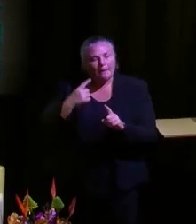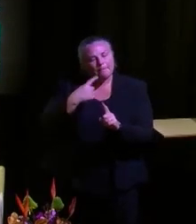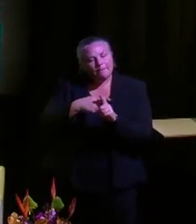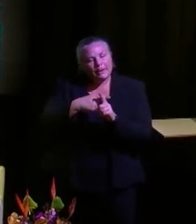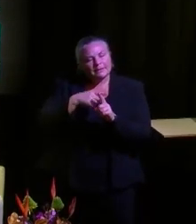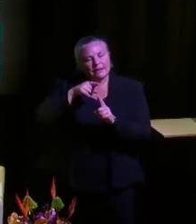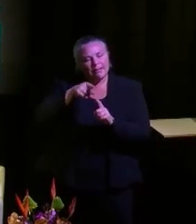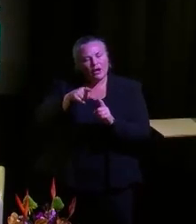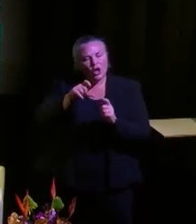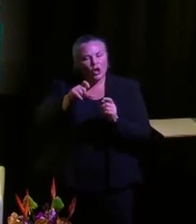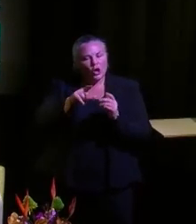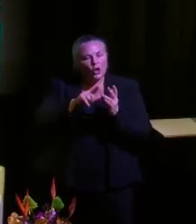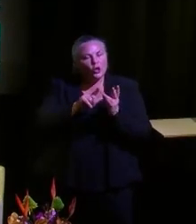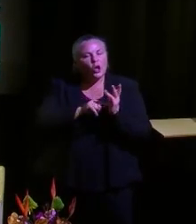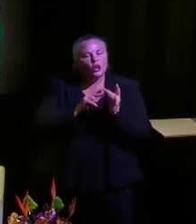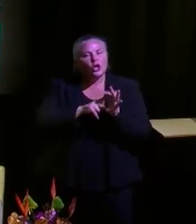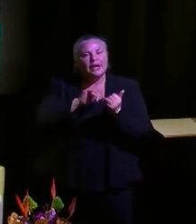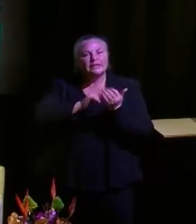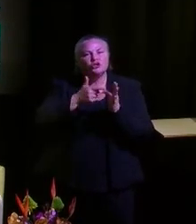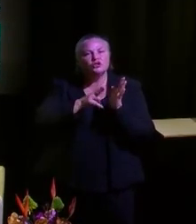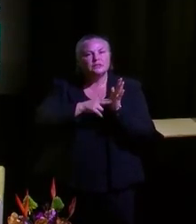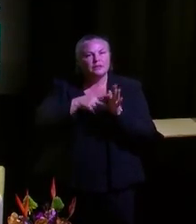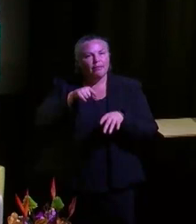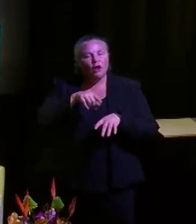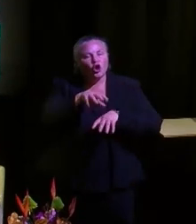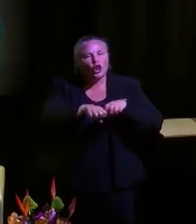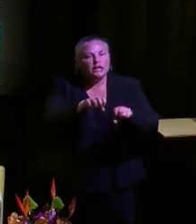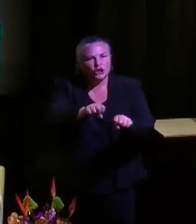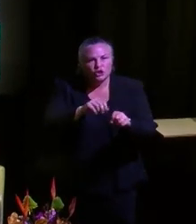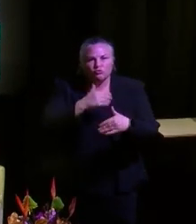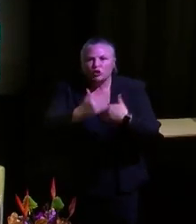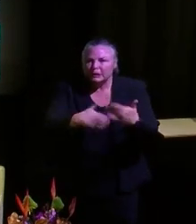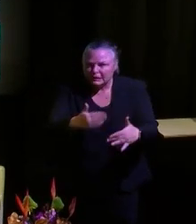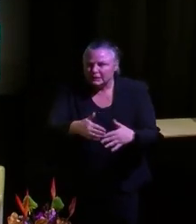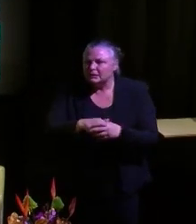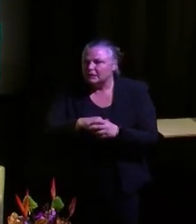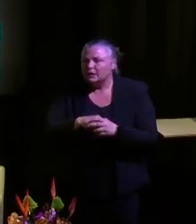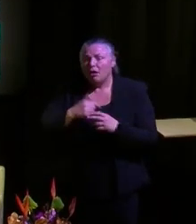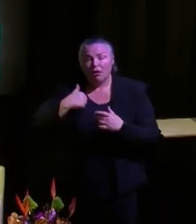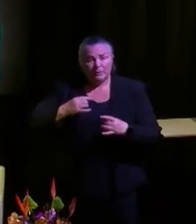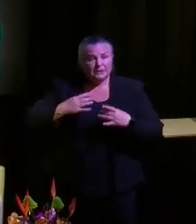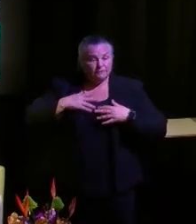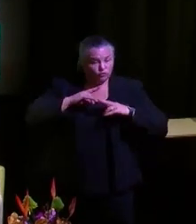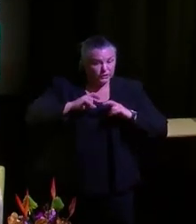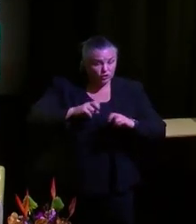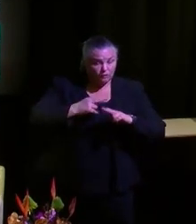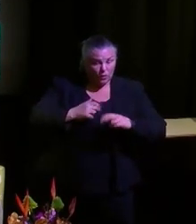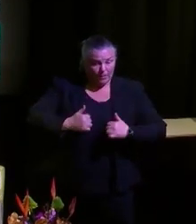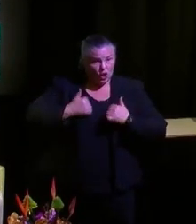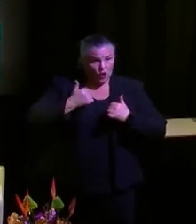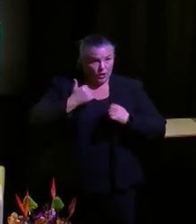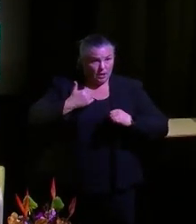colonisation process, and the fact that I had done some work researching my own material